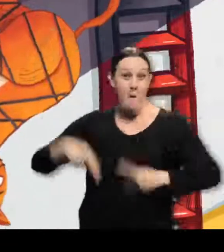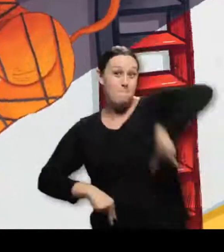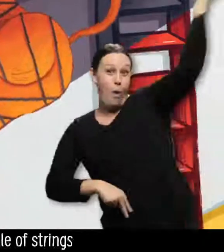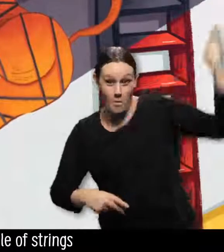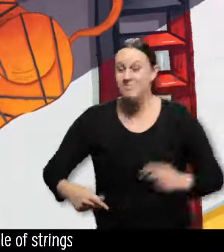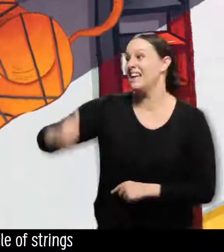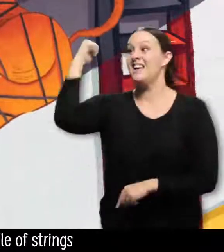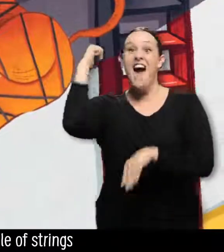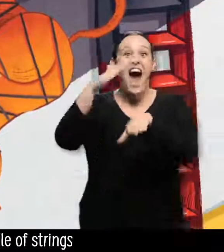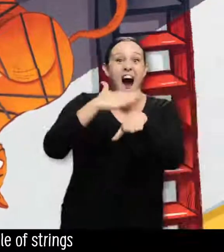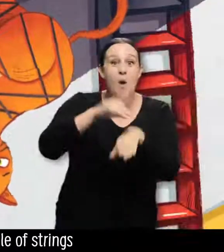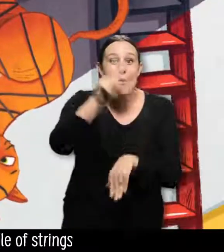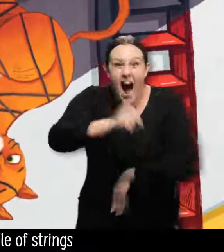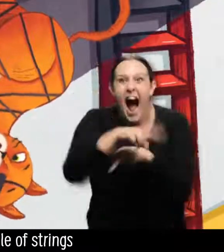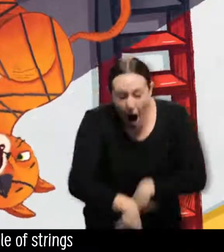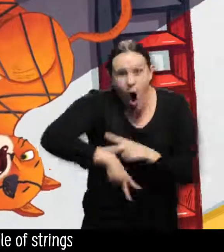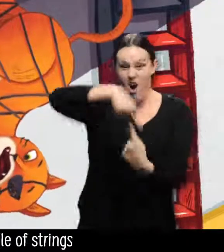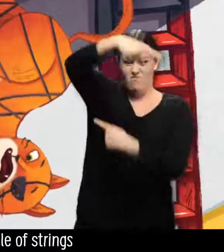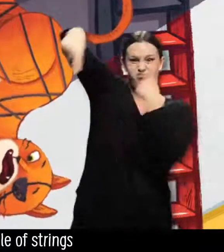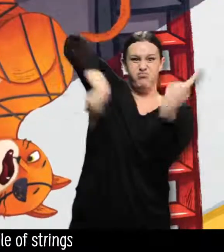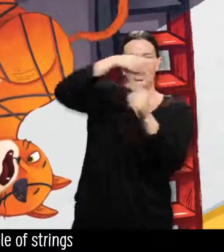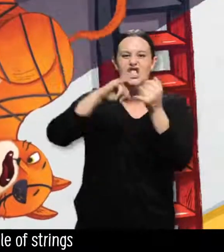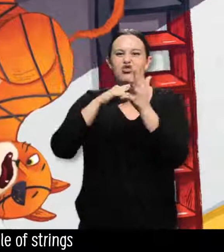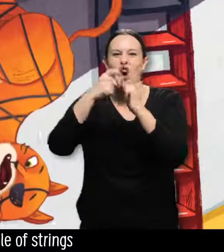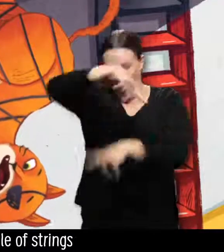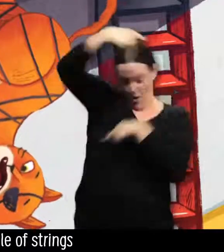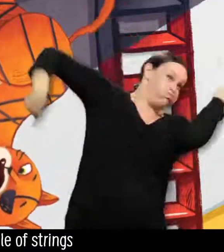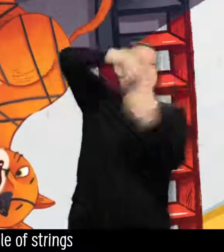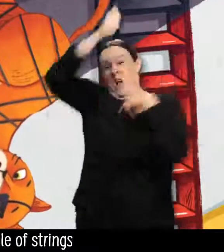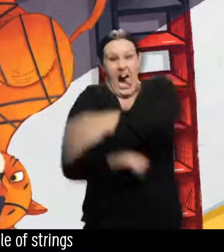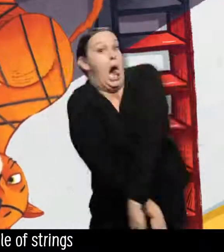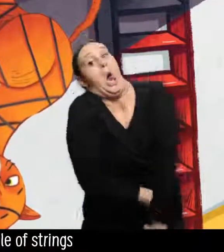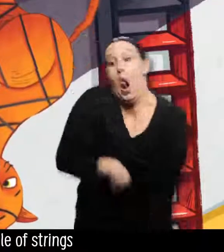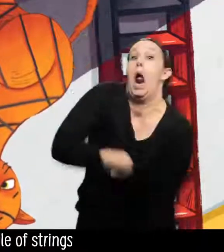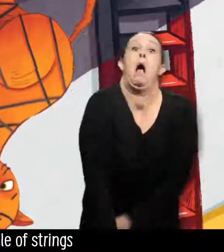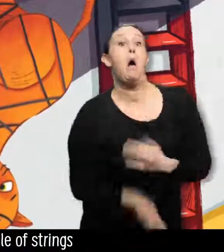a chaos of things a tangle of strings